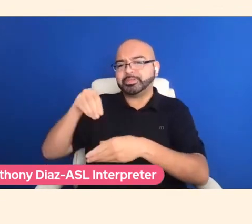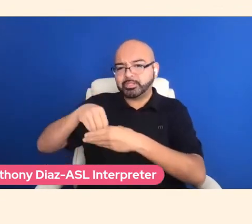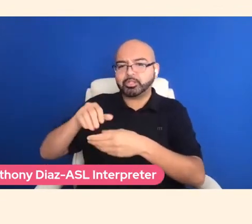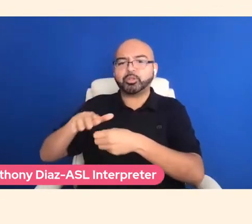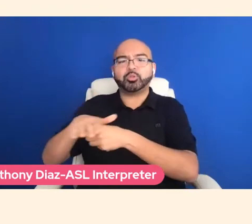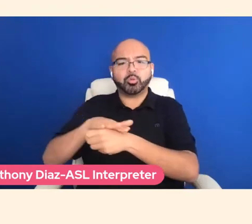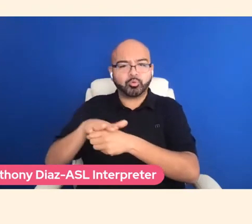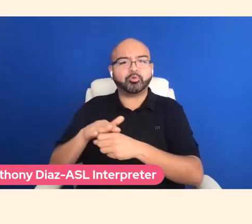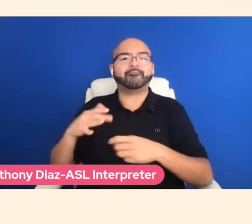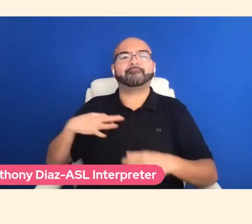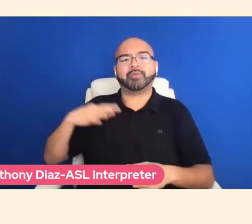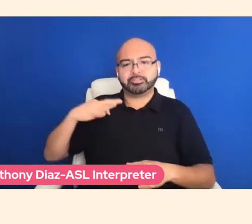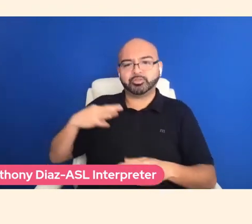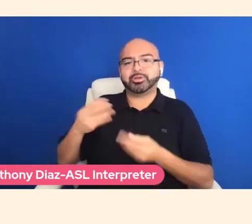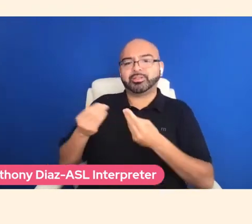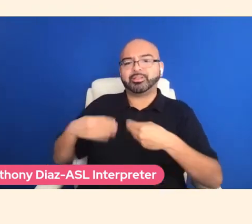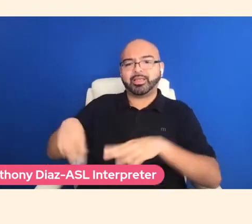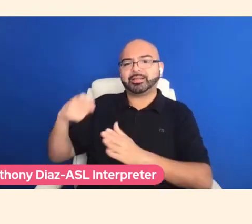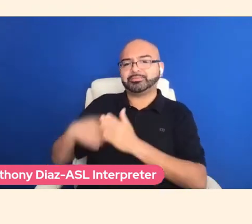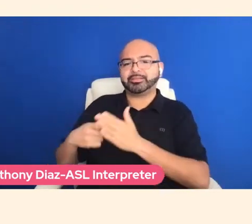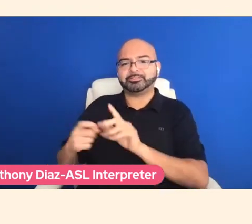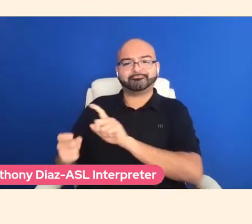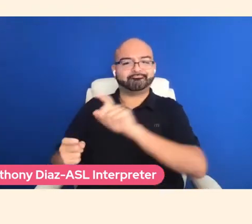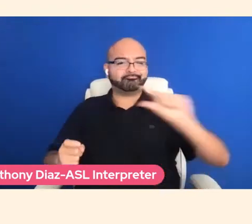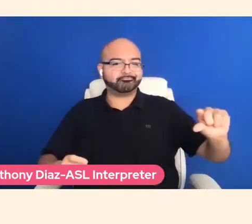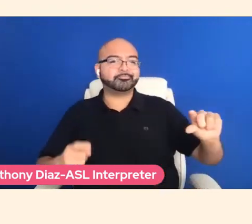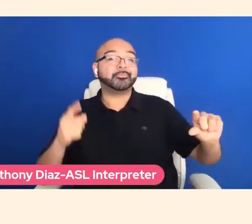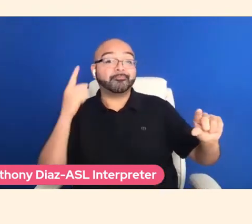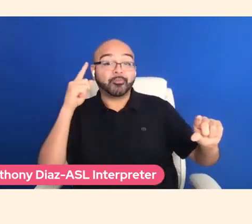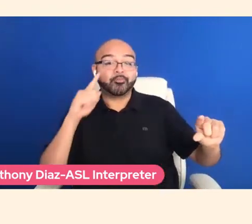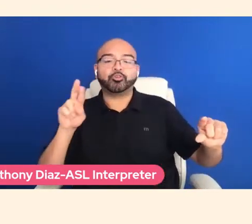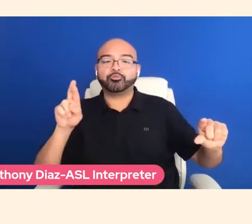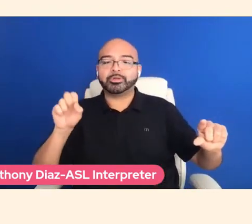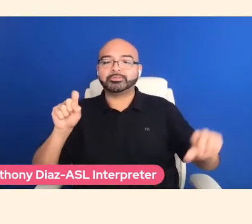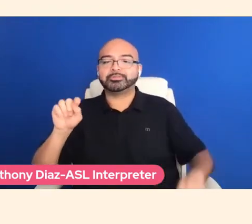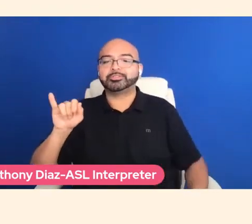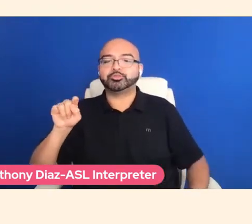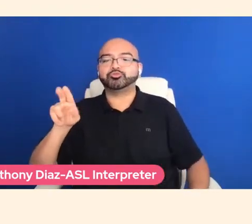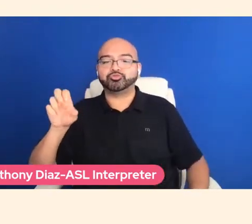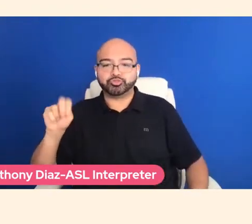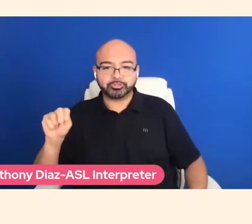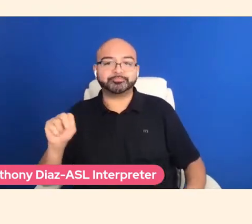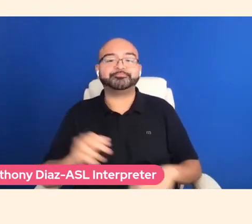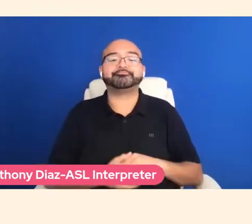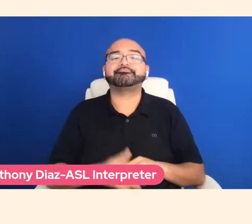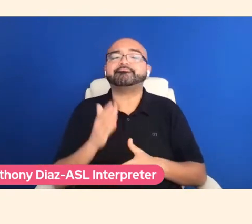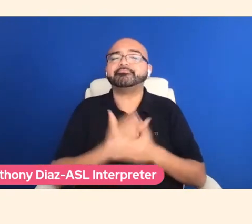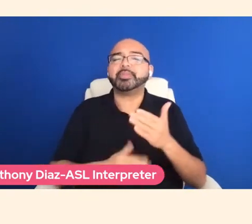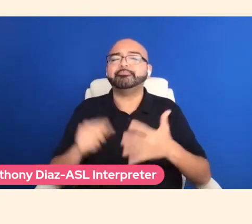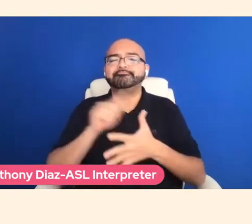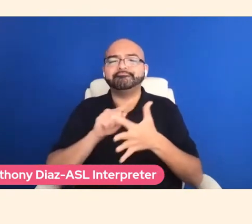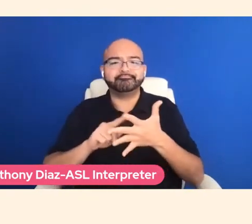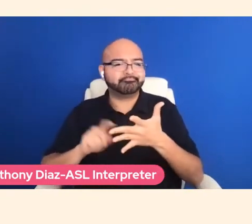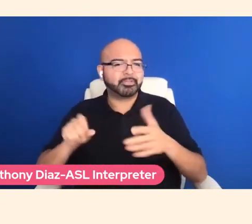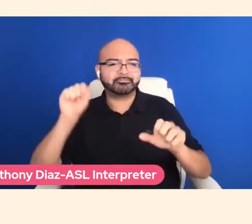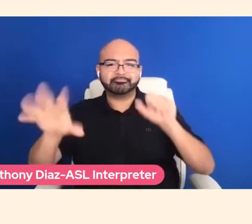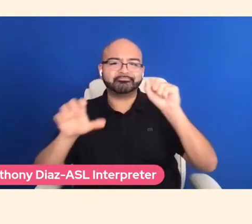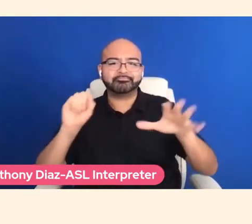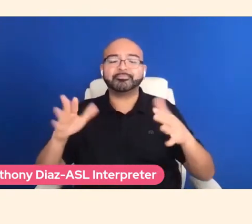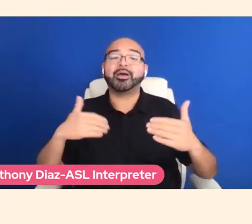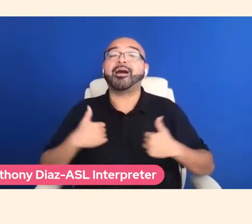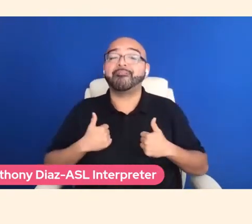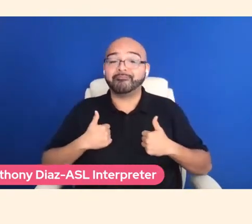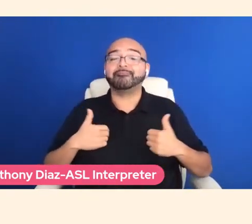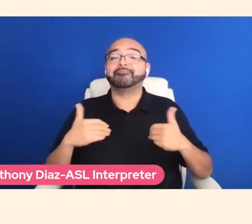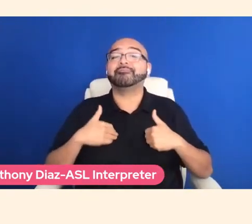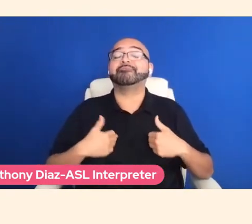land taxes as a small step towards restitution. A few logistical details to cover. We have live English and